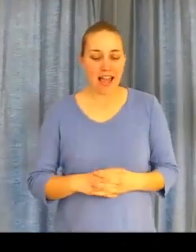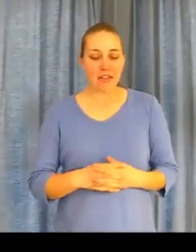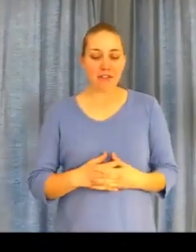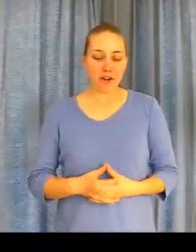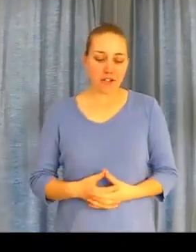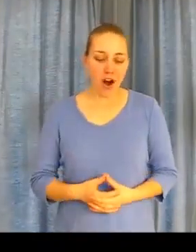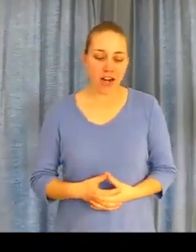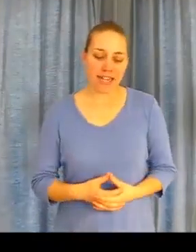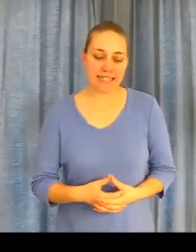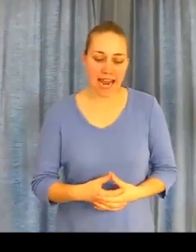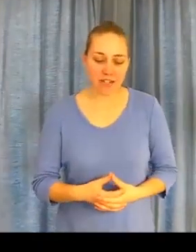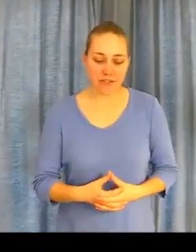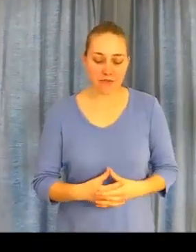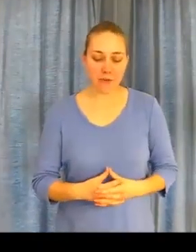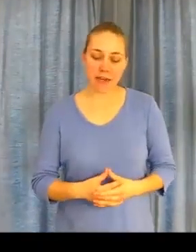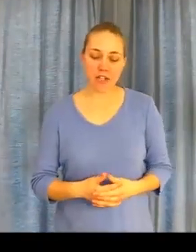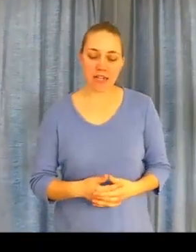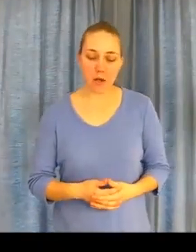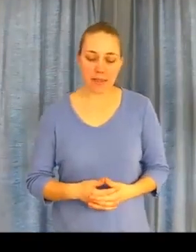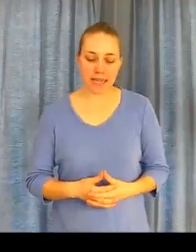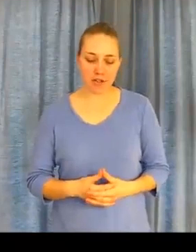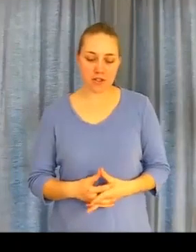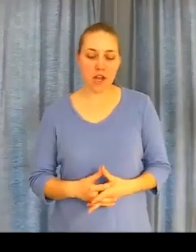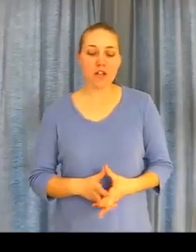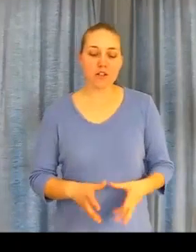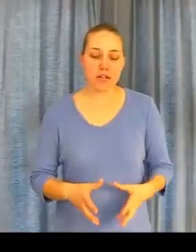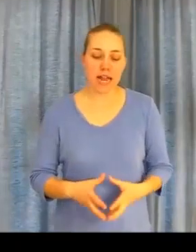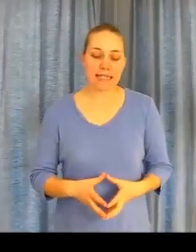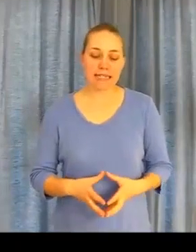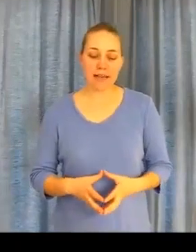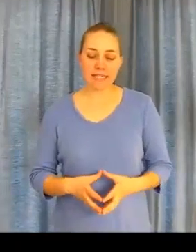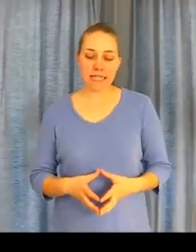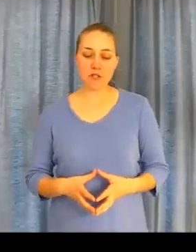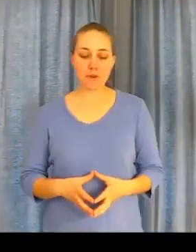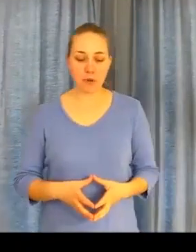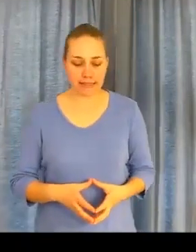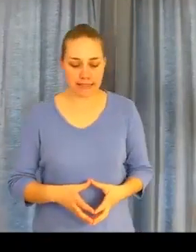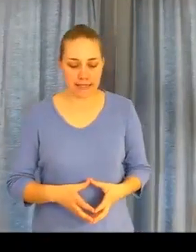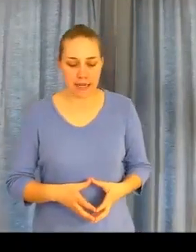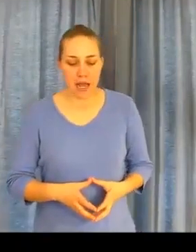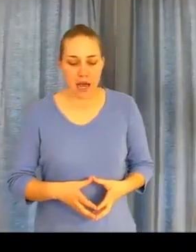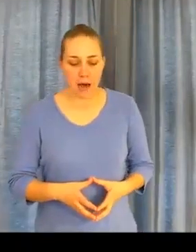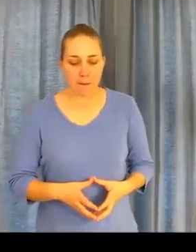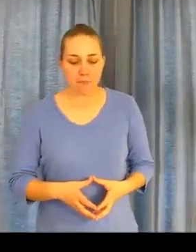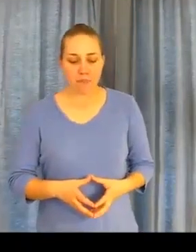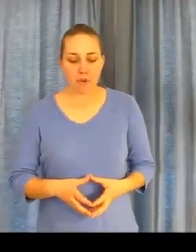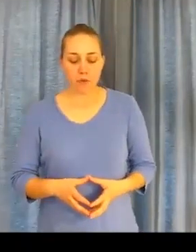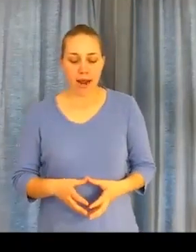the first card is Age of Information and Globalization, circa 1970 to the present. For Age